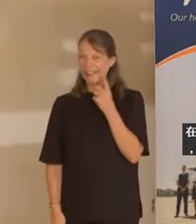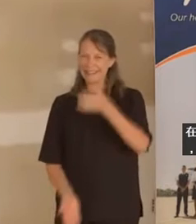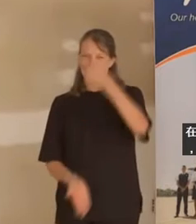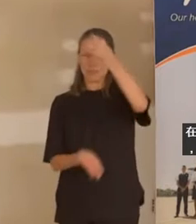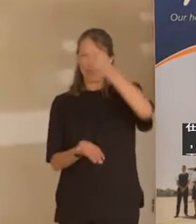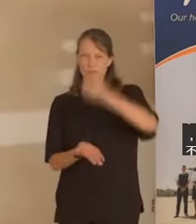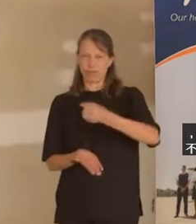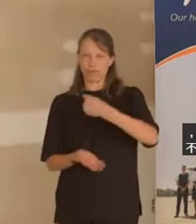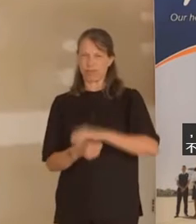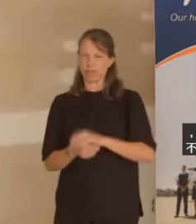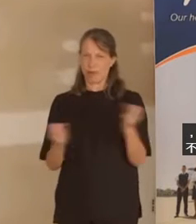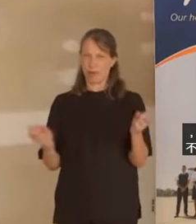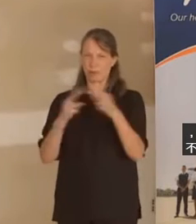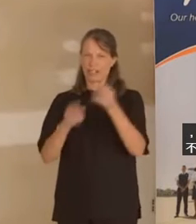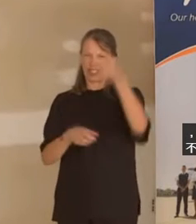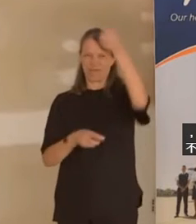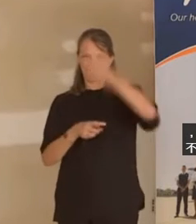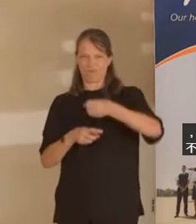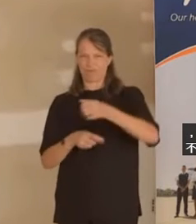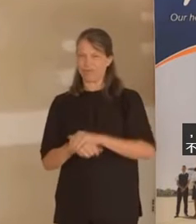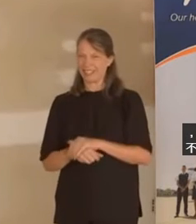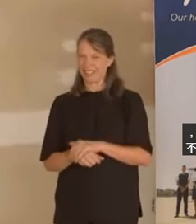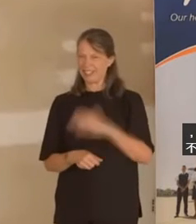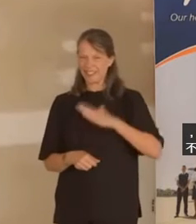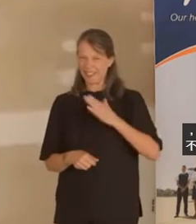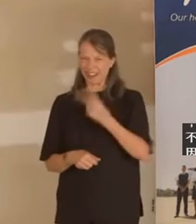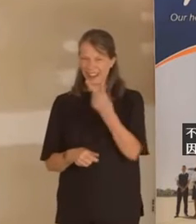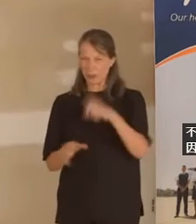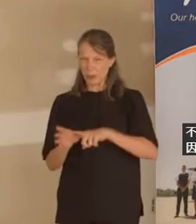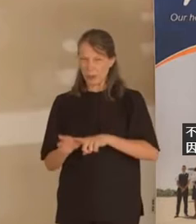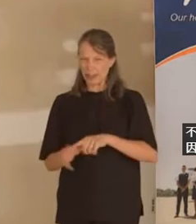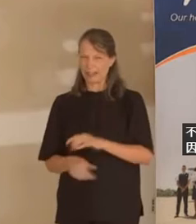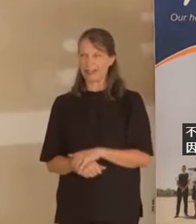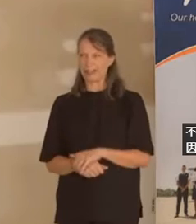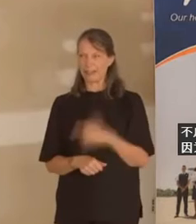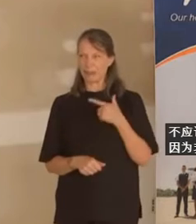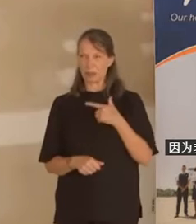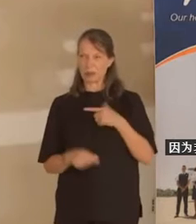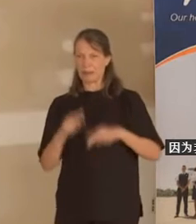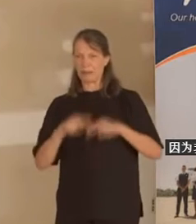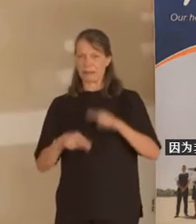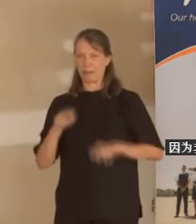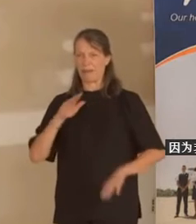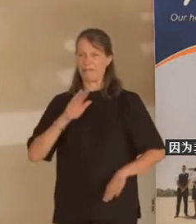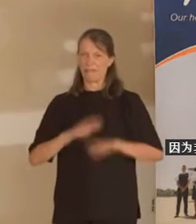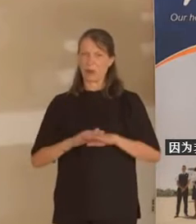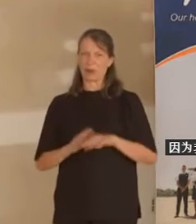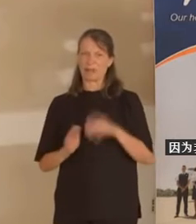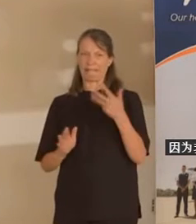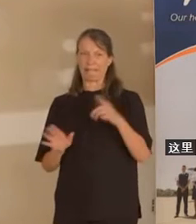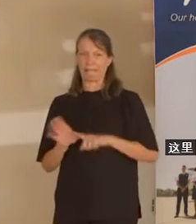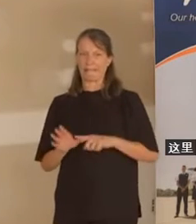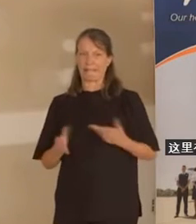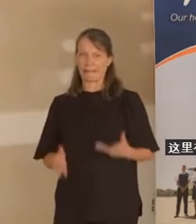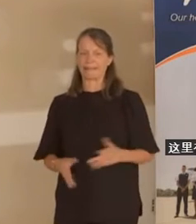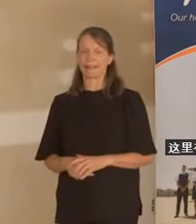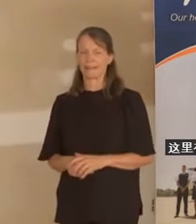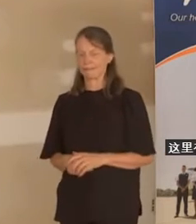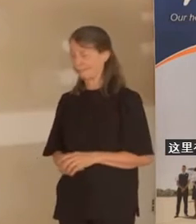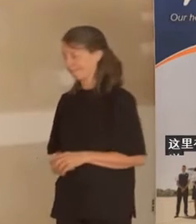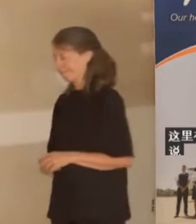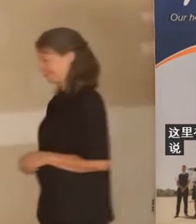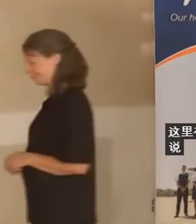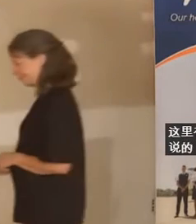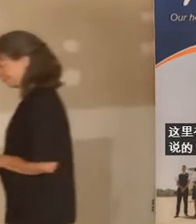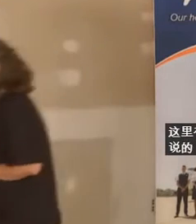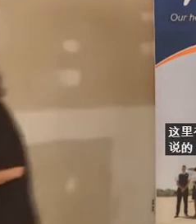additional flagpole on the harbour bridge should not take 2 years, given we built the thing in back in the 1920s. Premier, a few of the